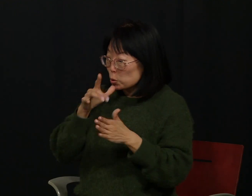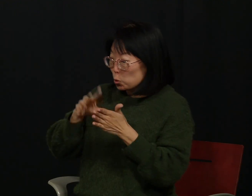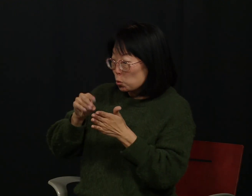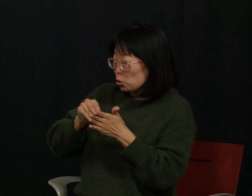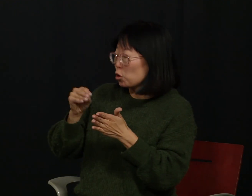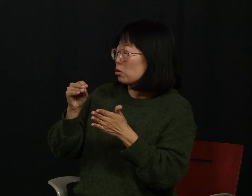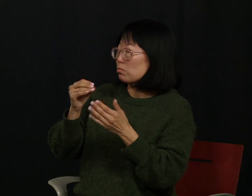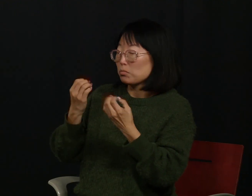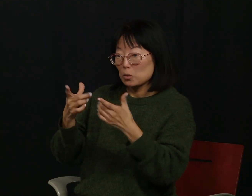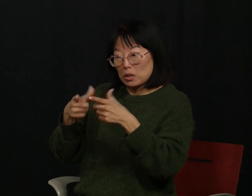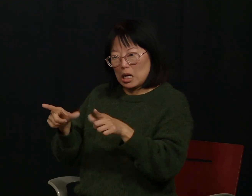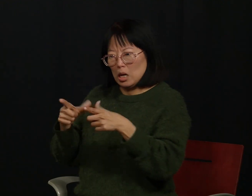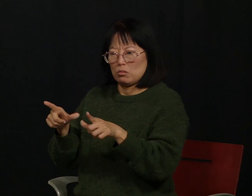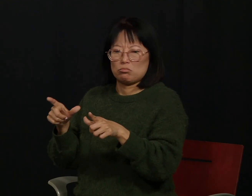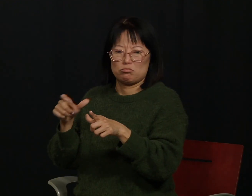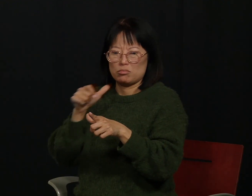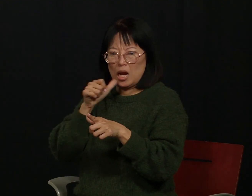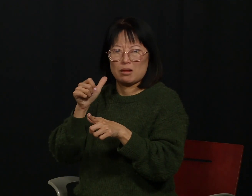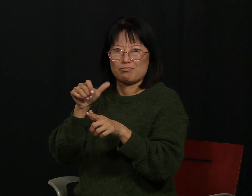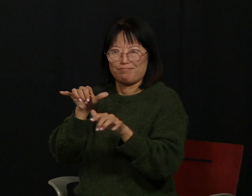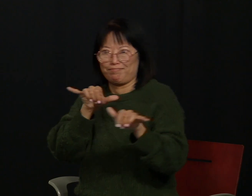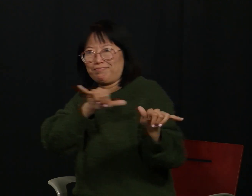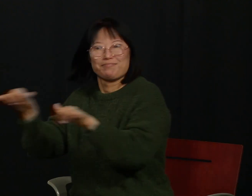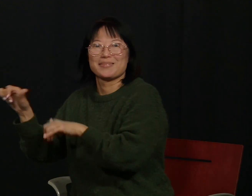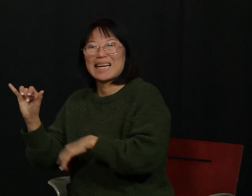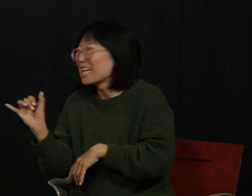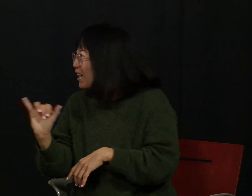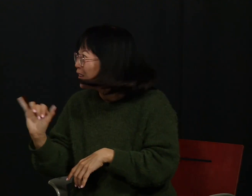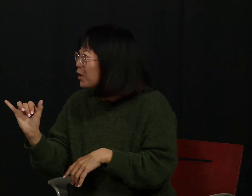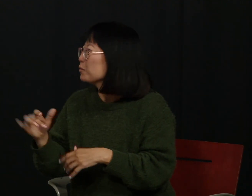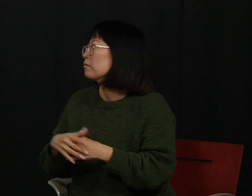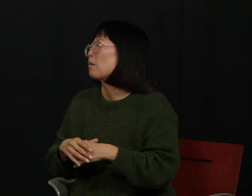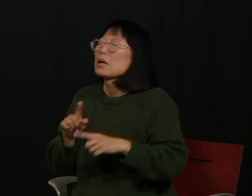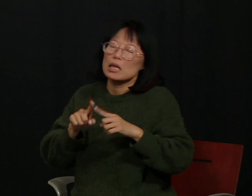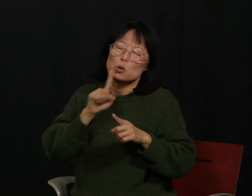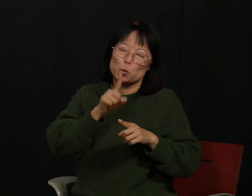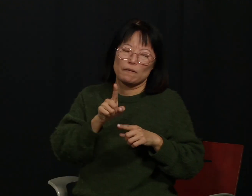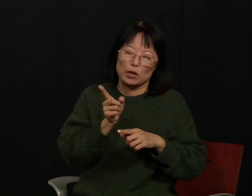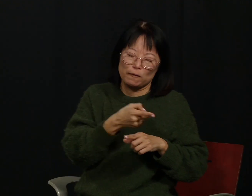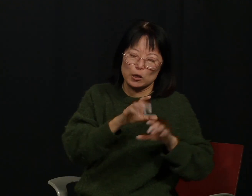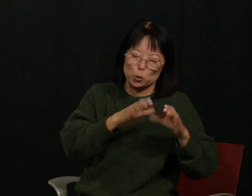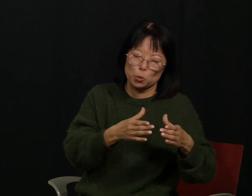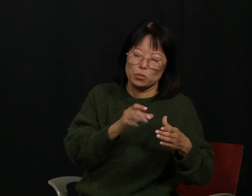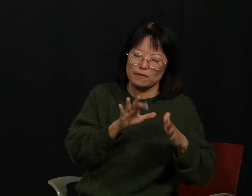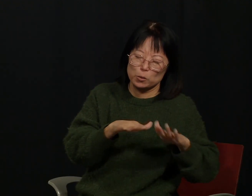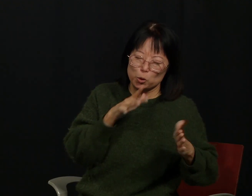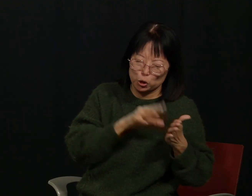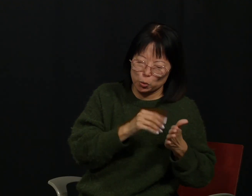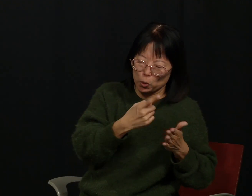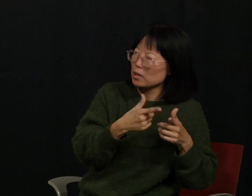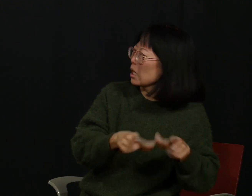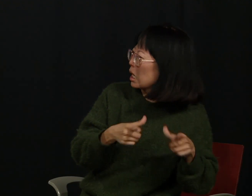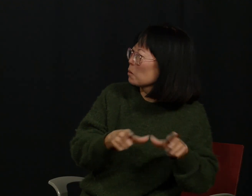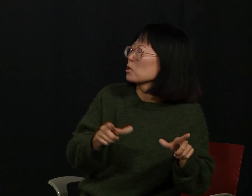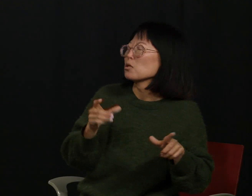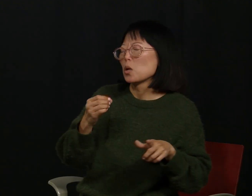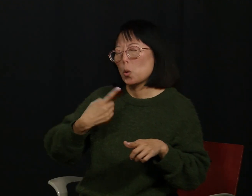families where they learn different languages, and they're not all the same either. But it's true for the first group of children learning one language